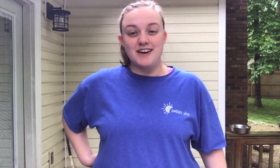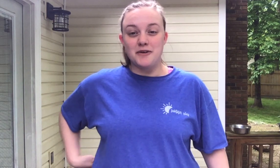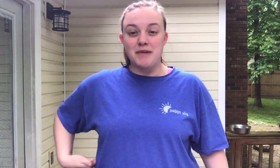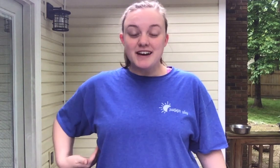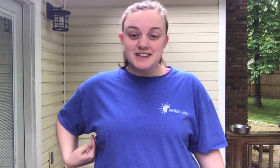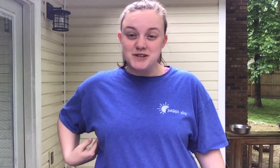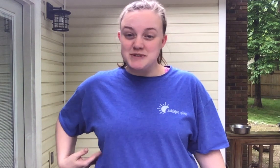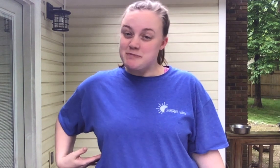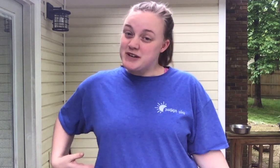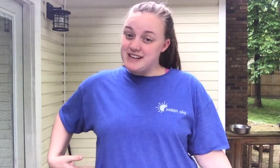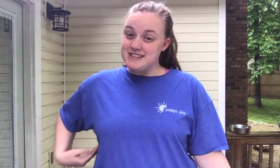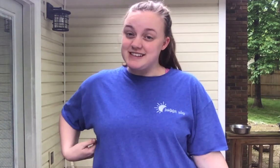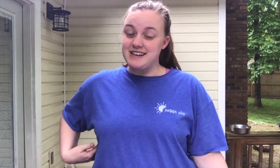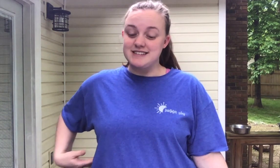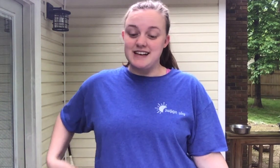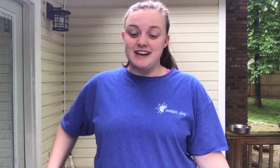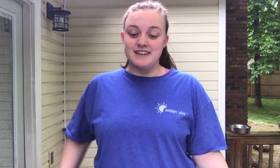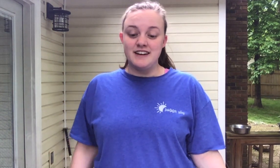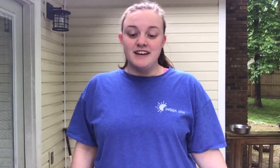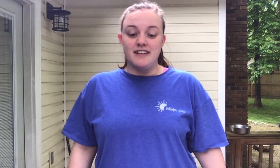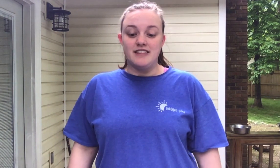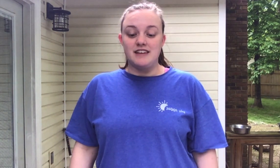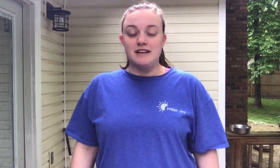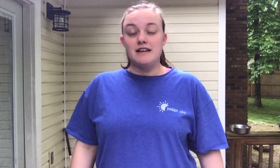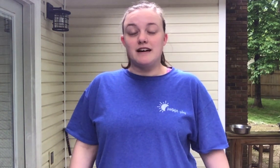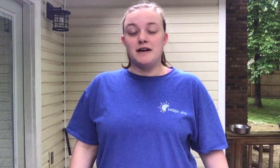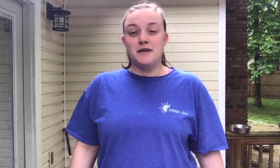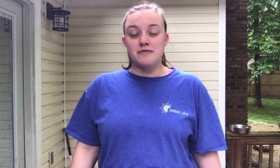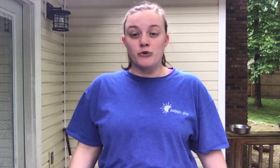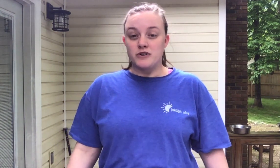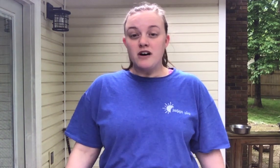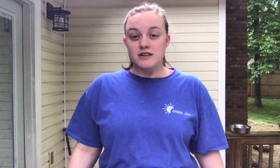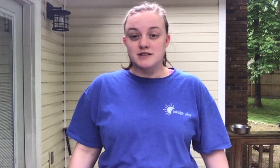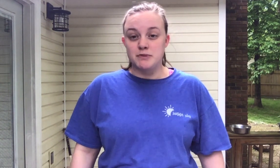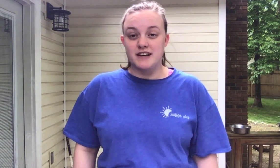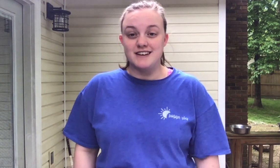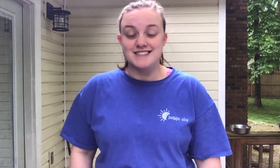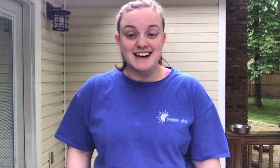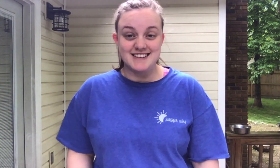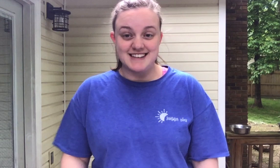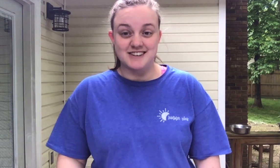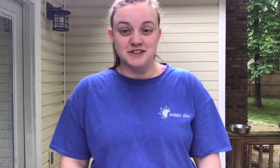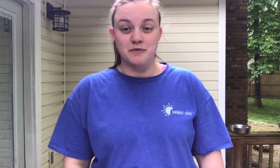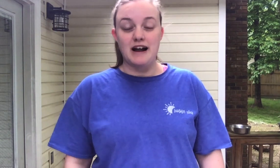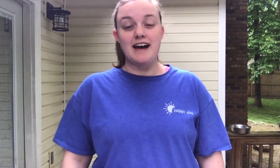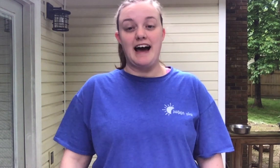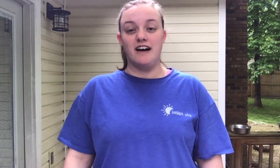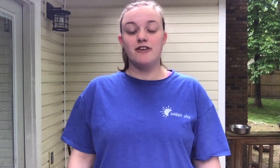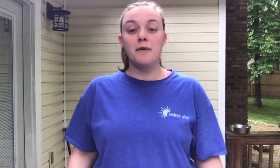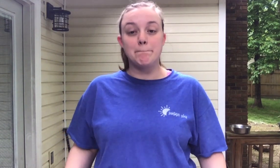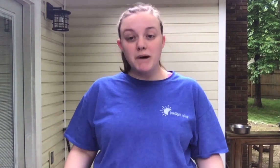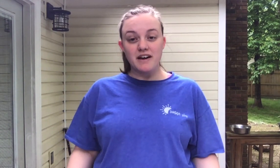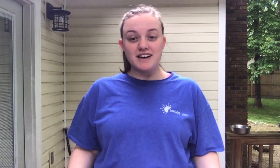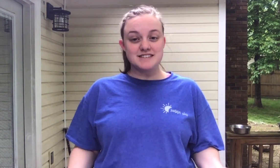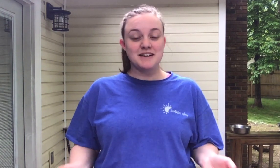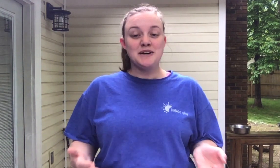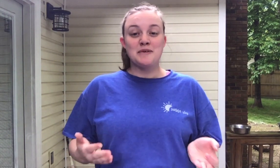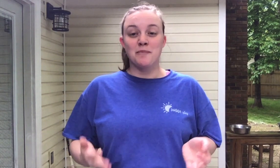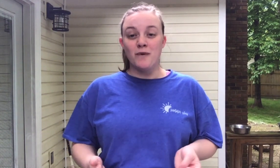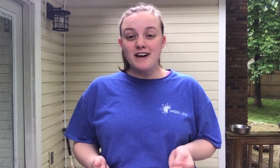my answer was pretty easy. I said the 4 dogs because that is actually what I have. But what